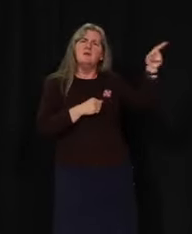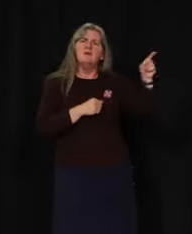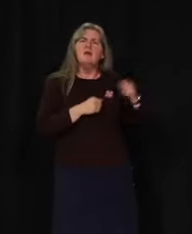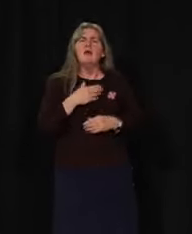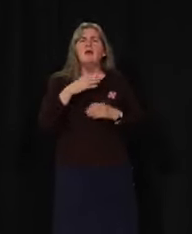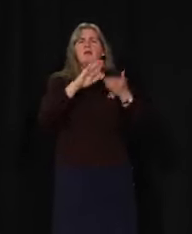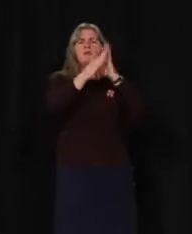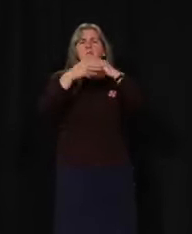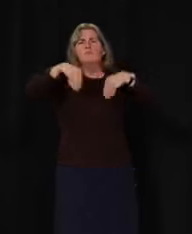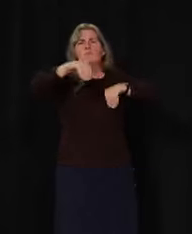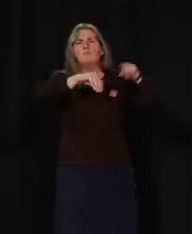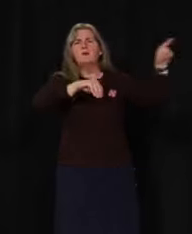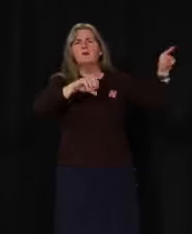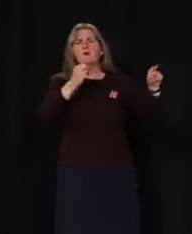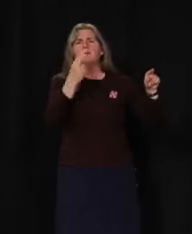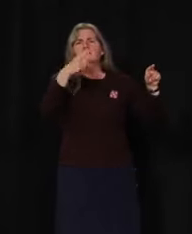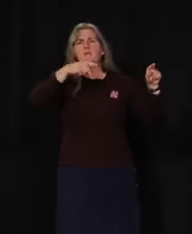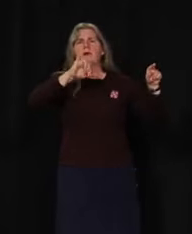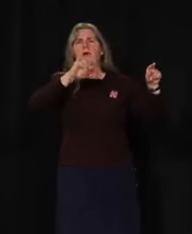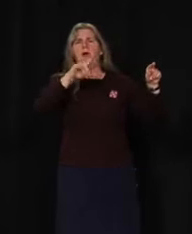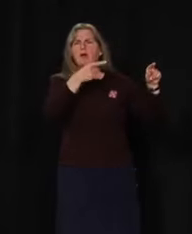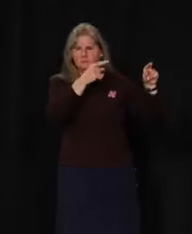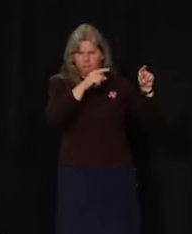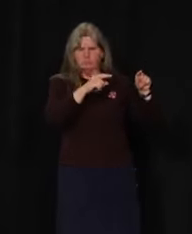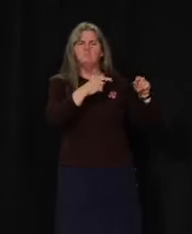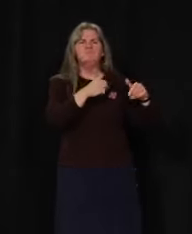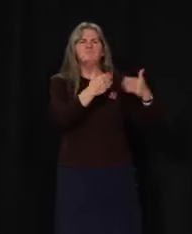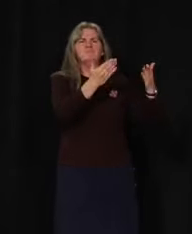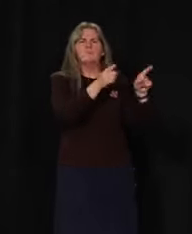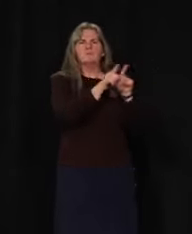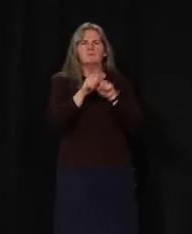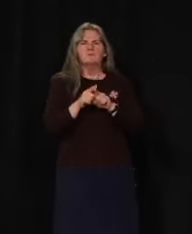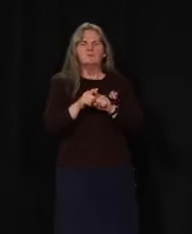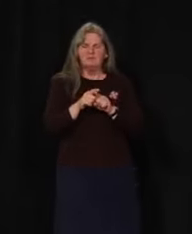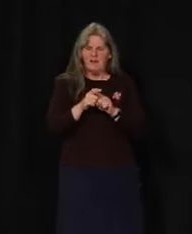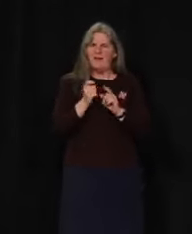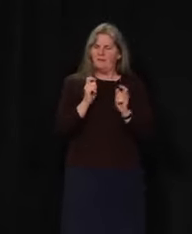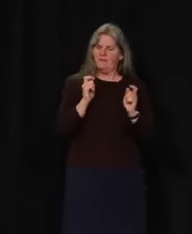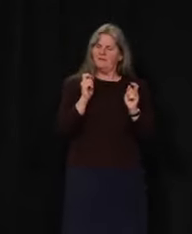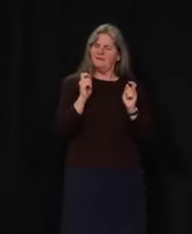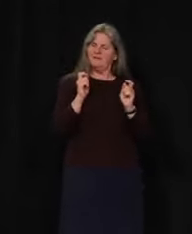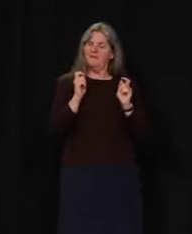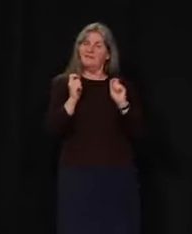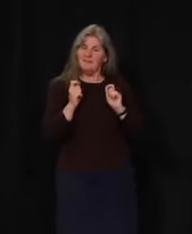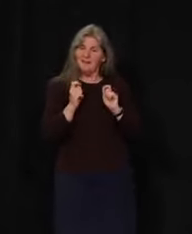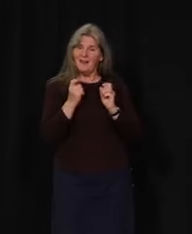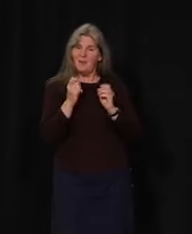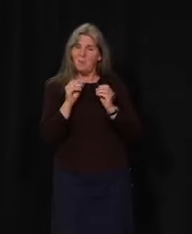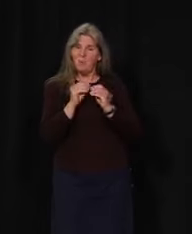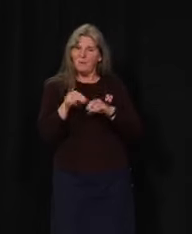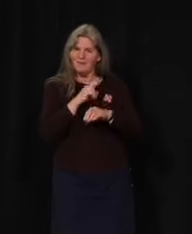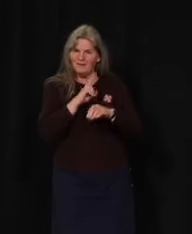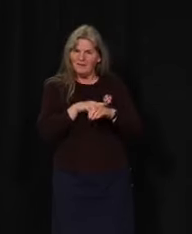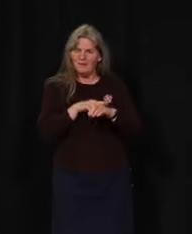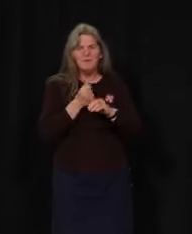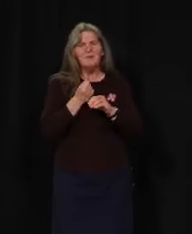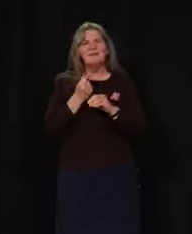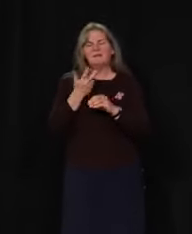Whitehorse. So we tread carefully towards that new normal where our lives will mingle with COVID